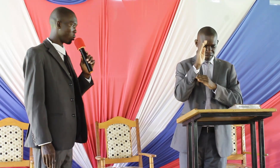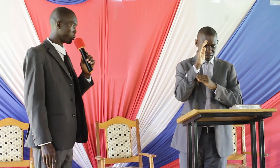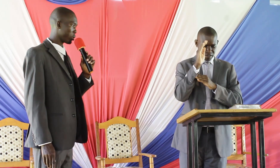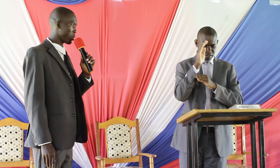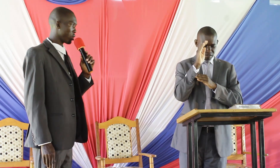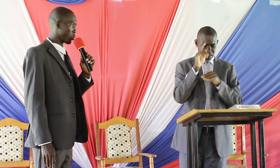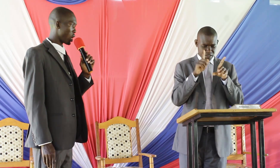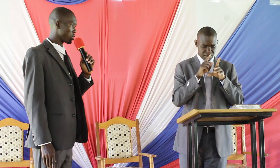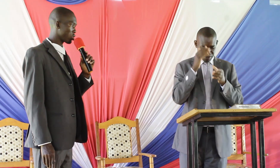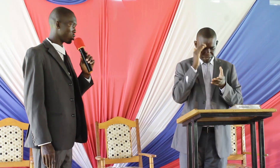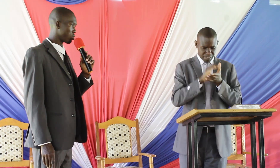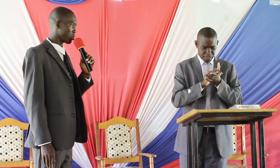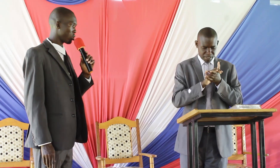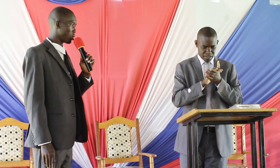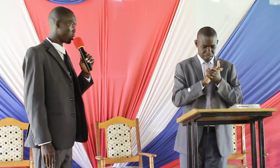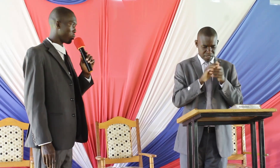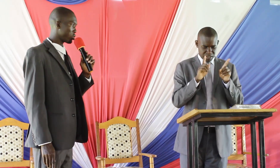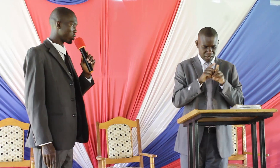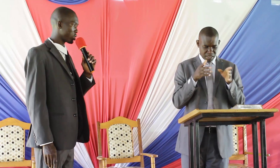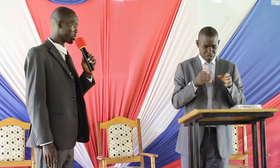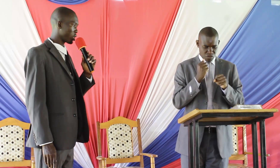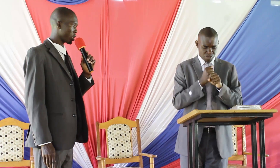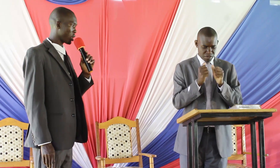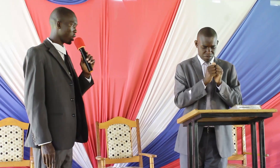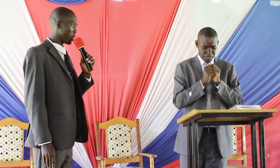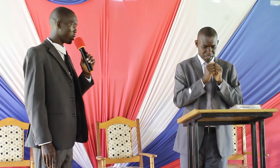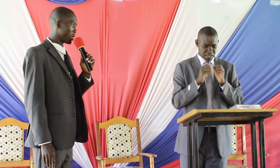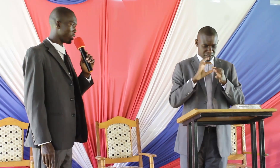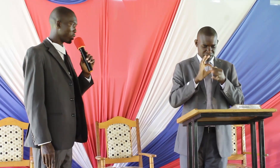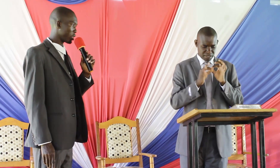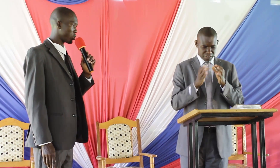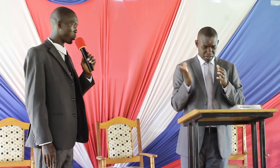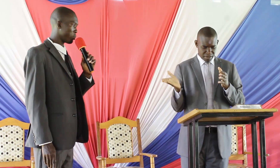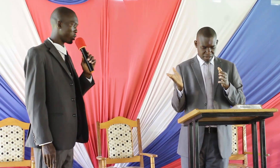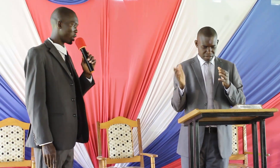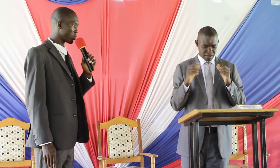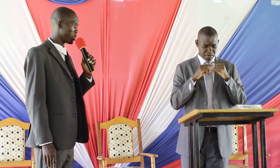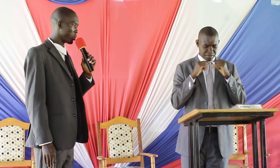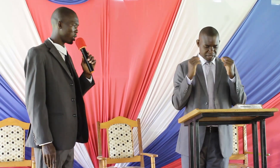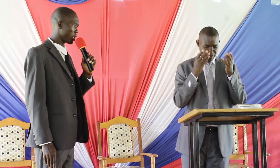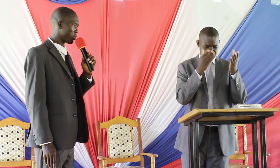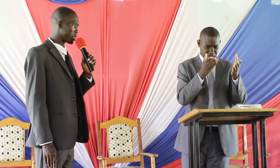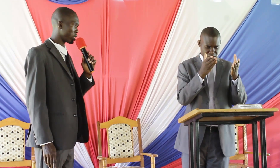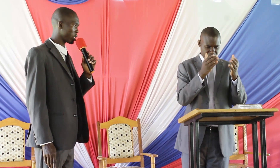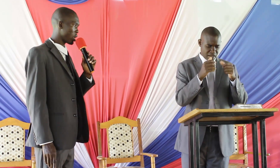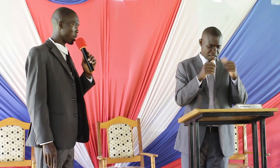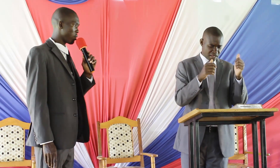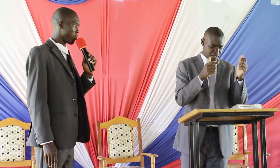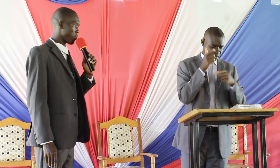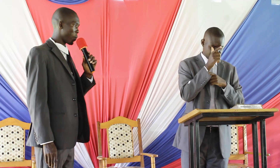much hope. We ask you, trusting and believing, that you will be with us. Be with the